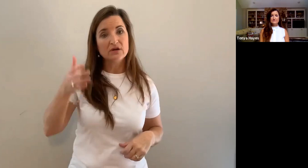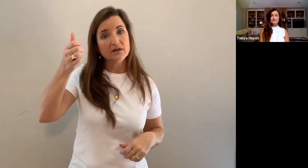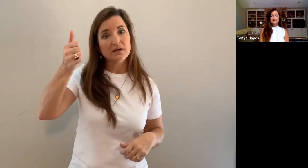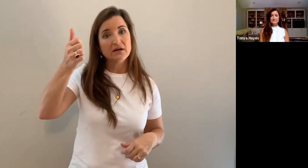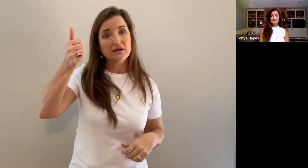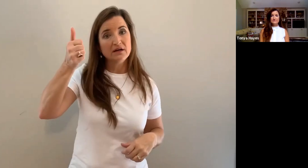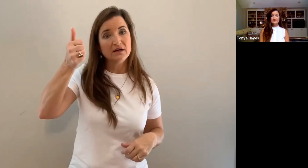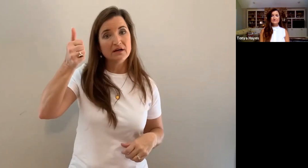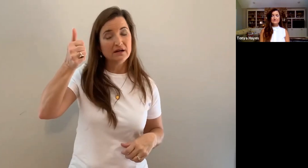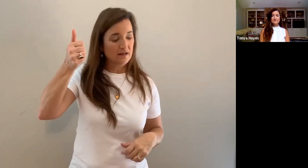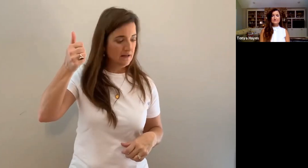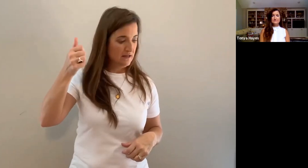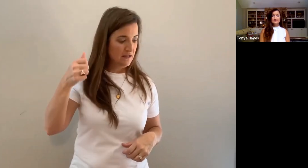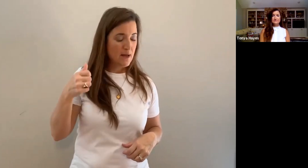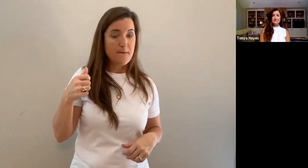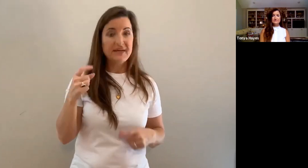milk,